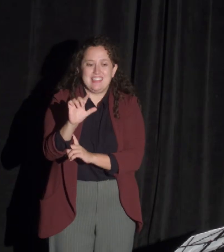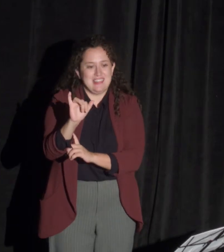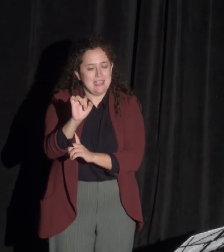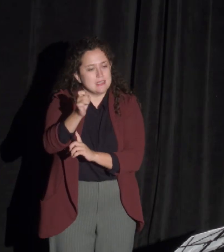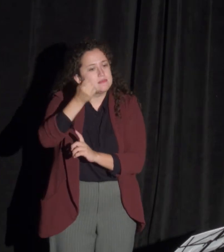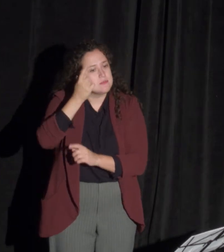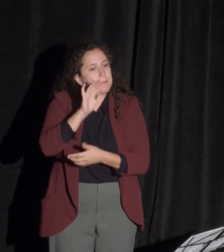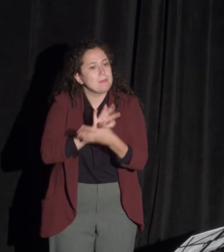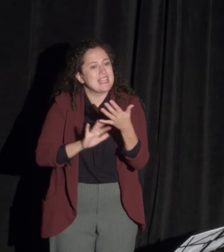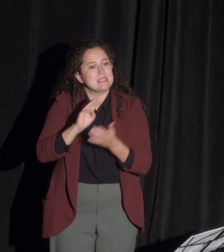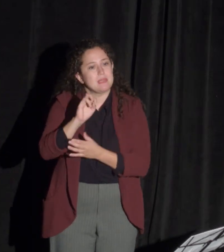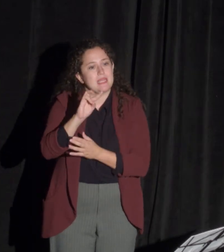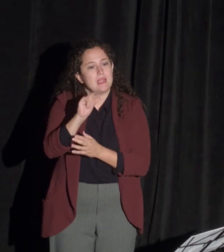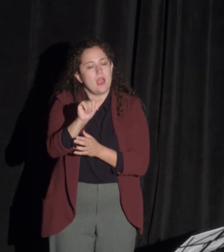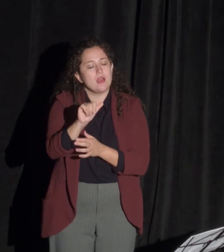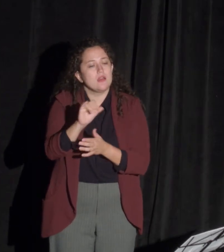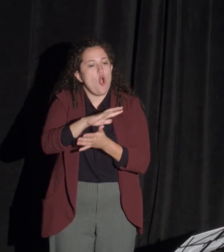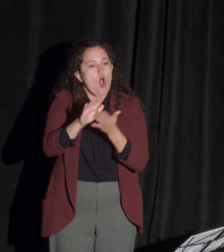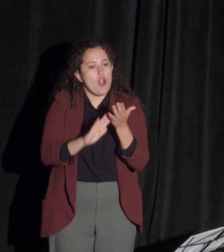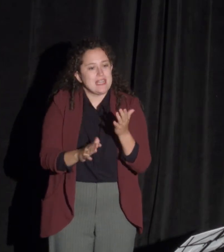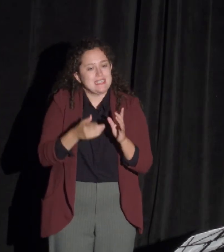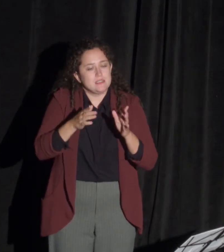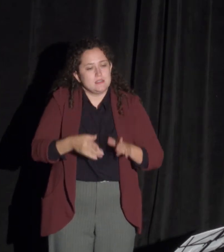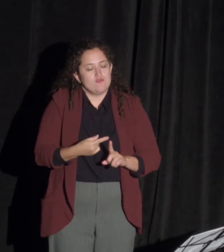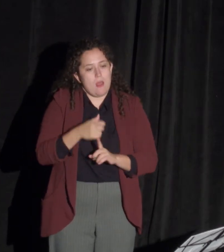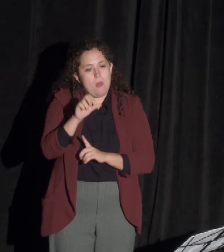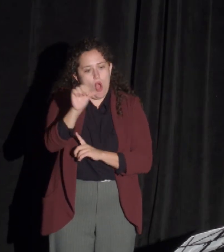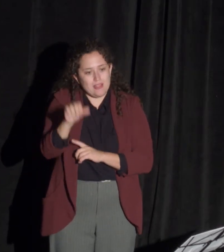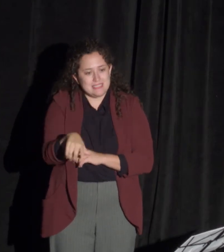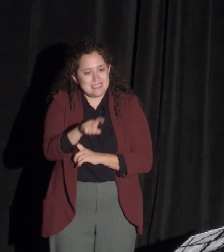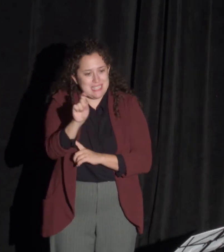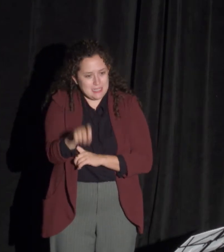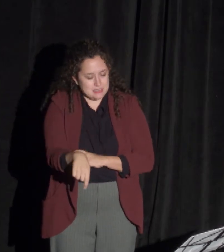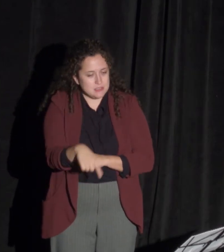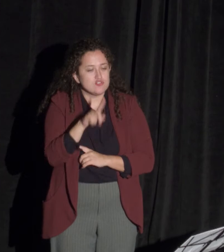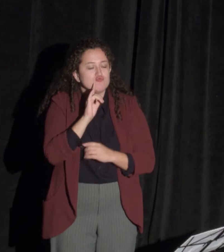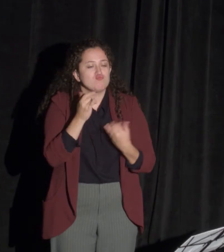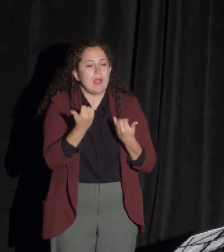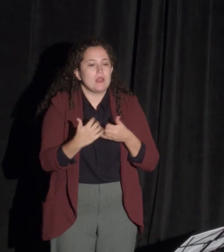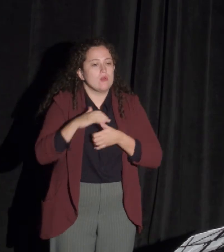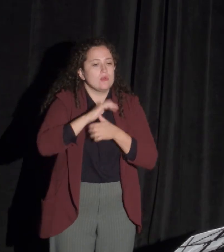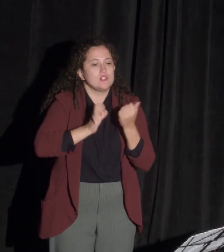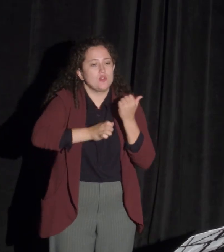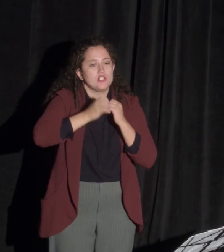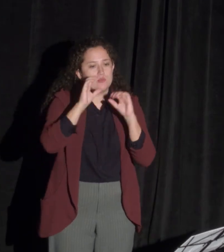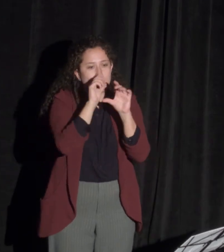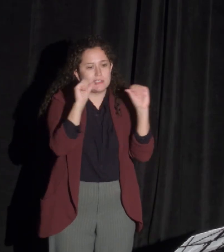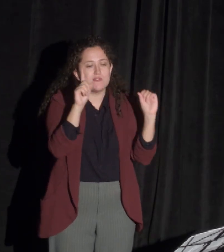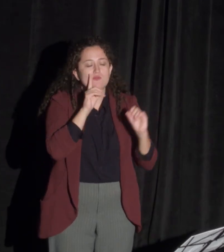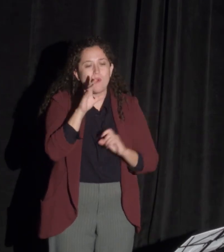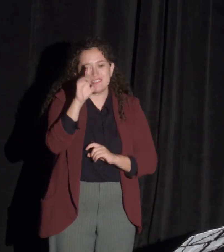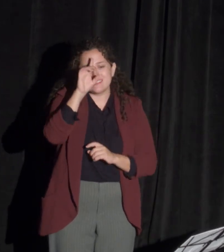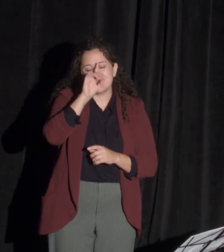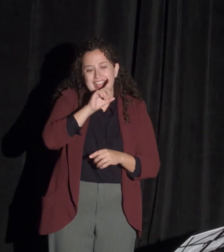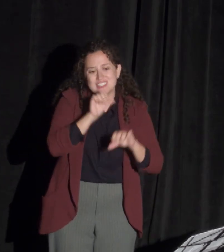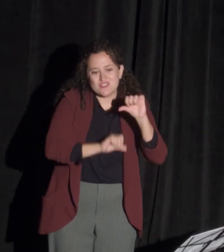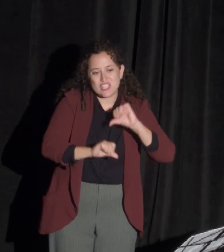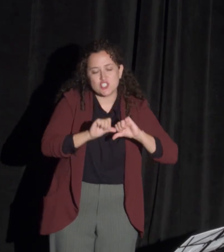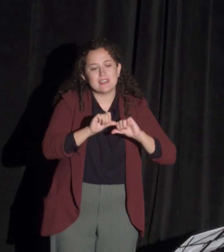the current president of the Association of Science Fiction and Fantasy Artists. And who created